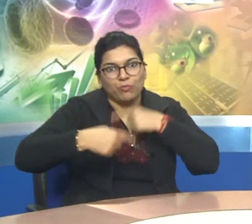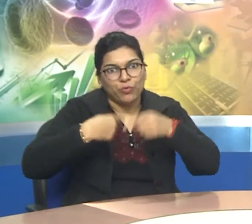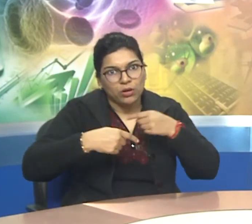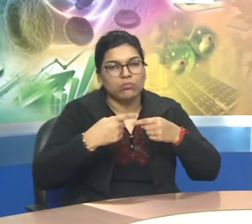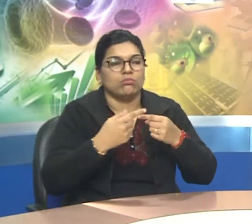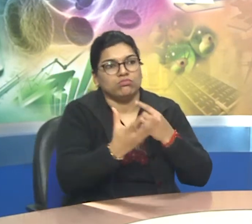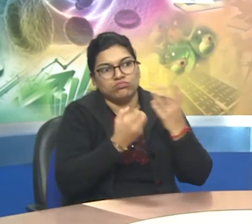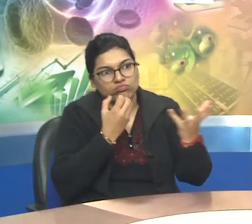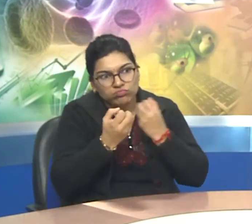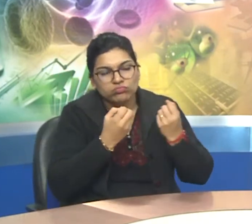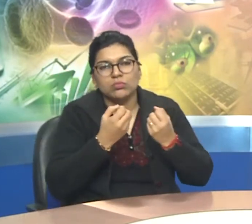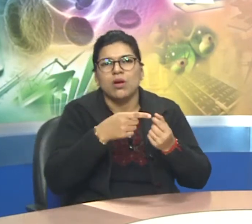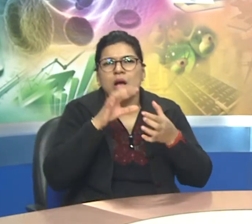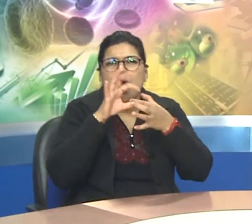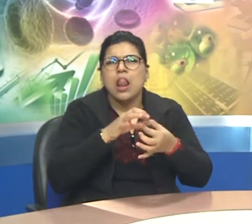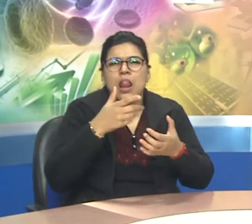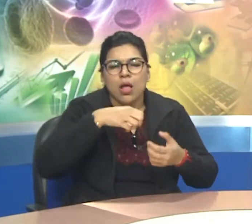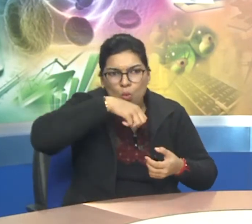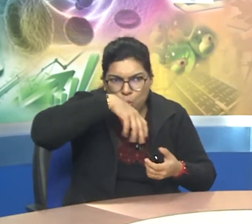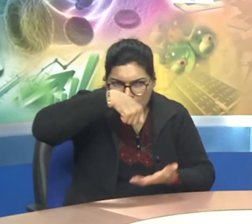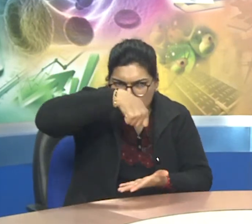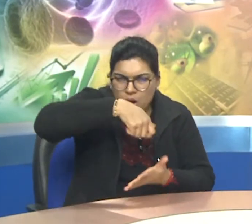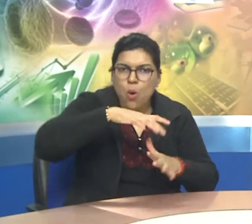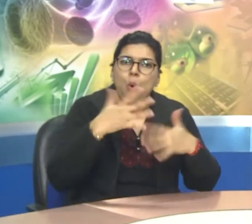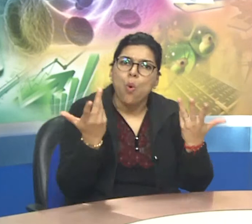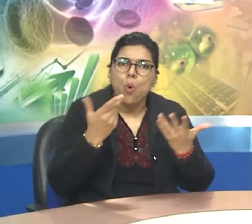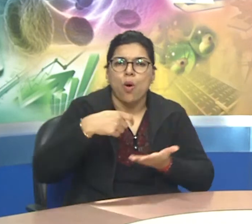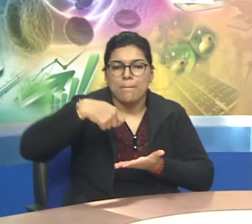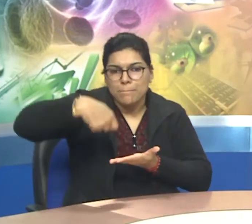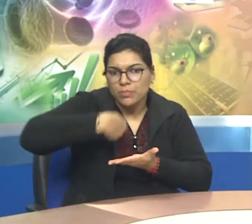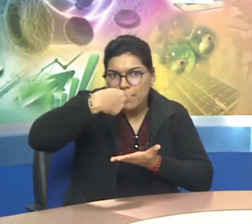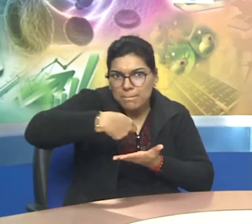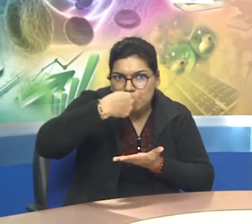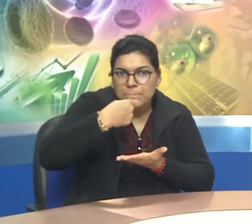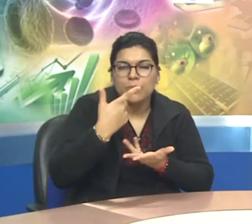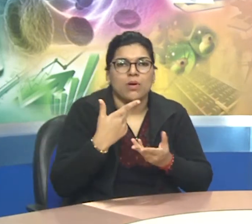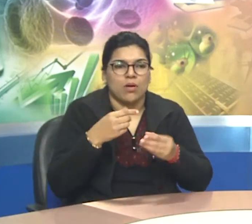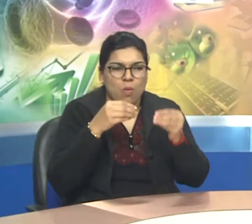So all these needs are increasing day by day.